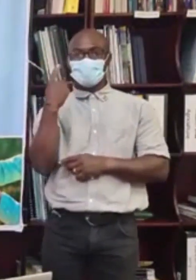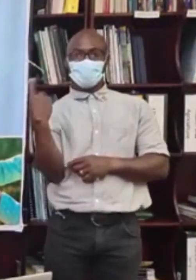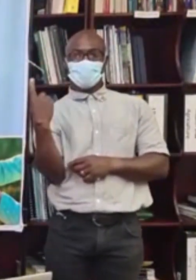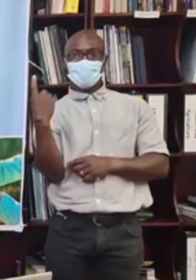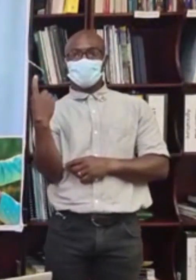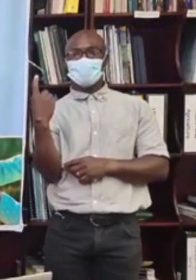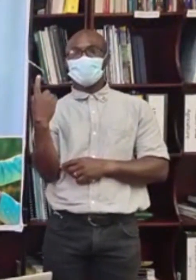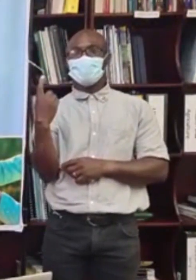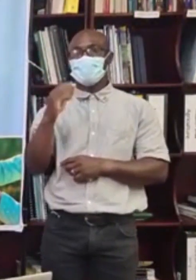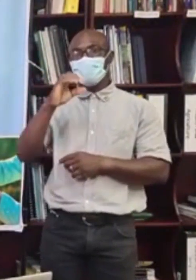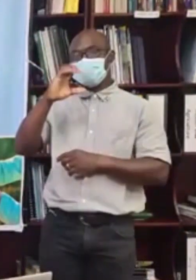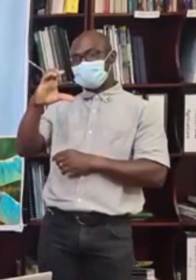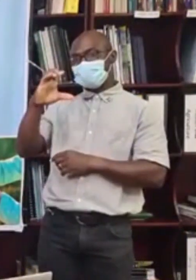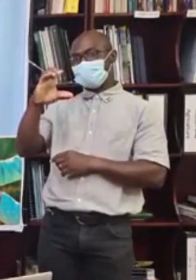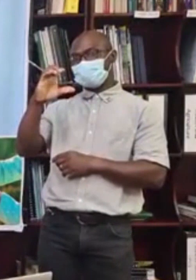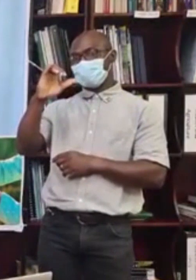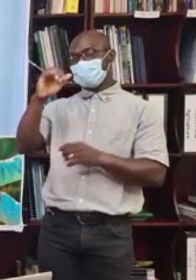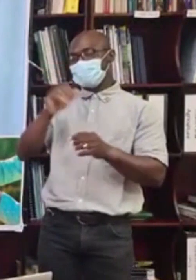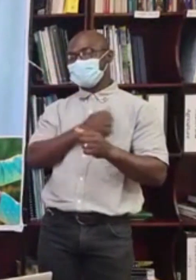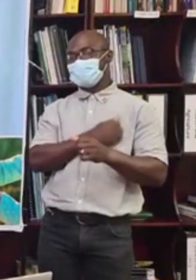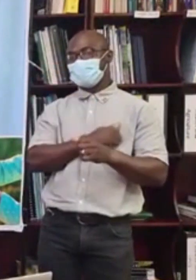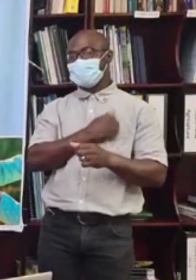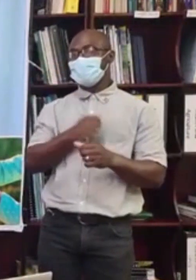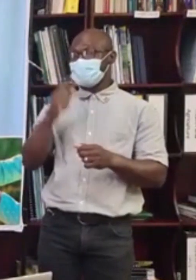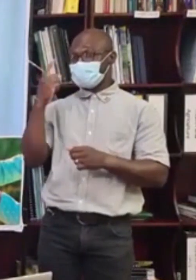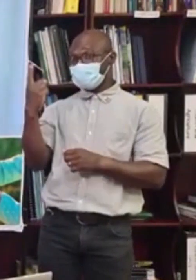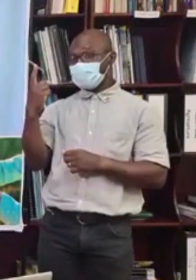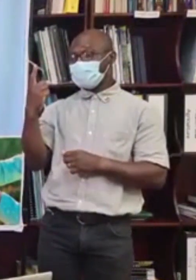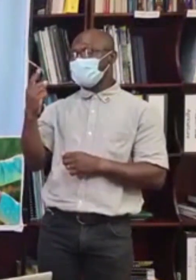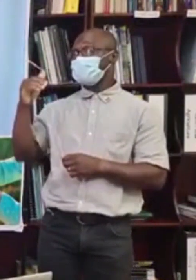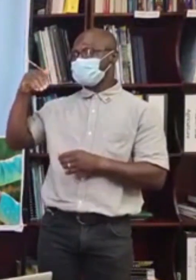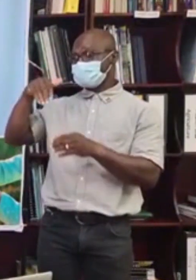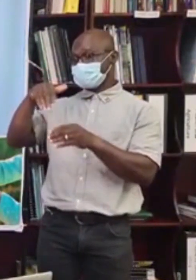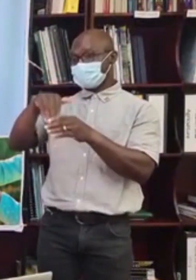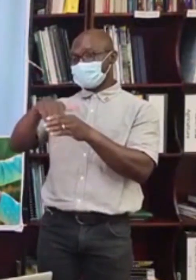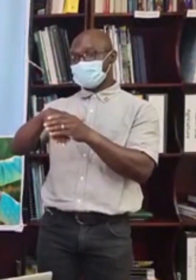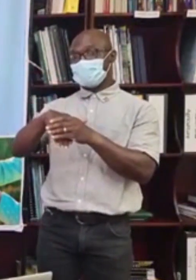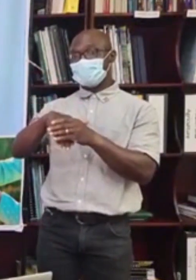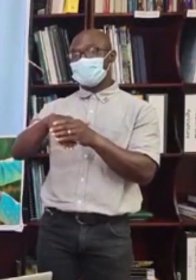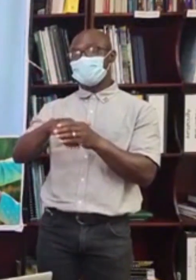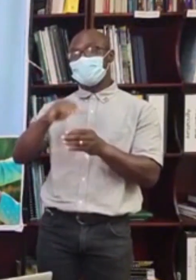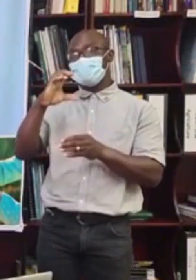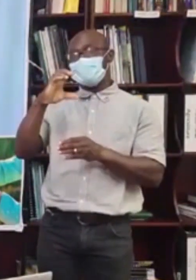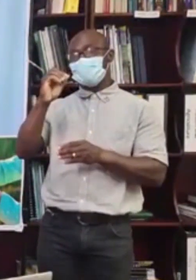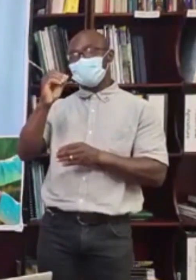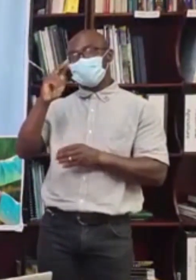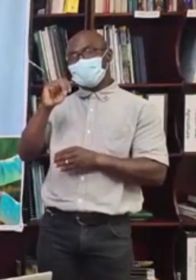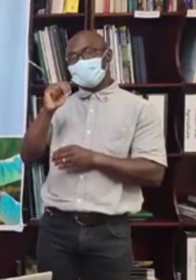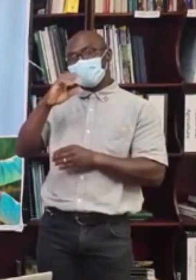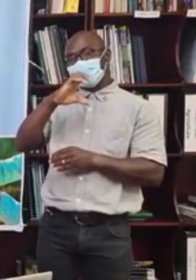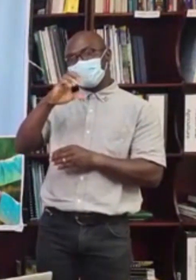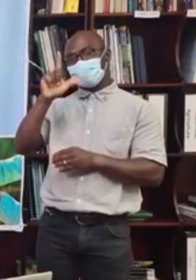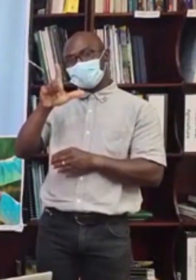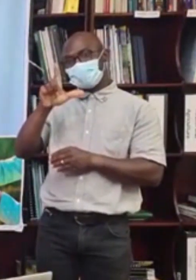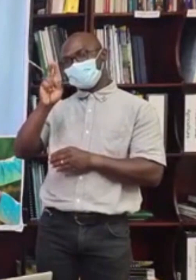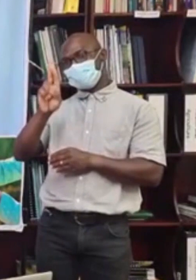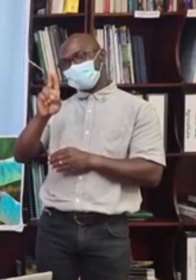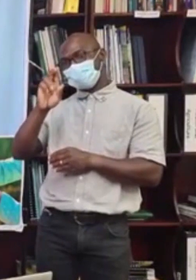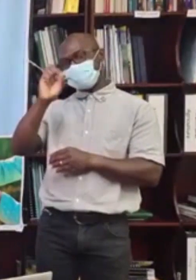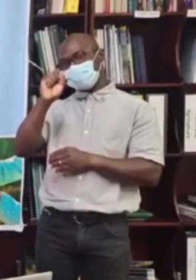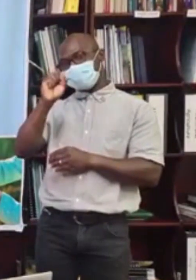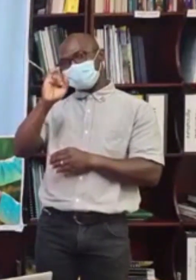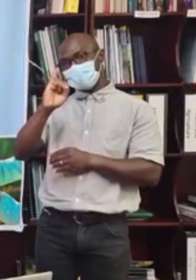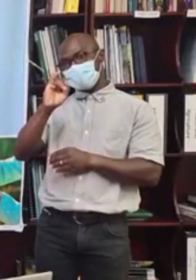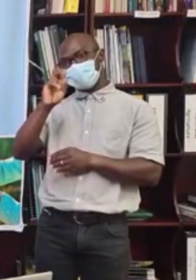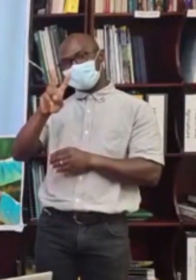However, our new deaths on April 1st, 2020 were 2, bringing